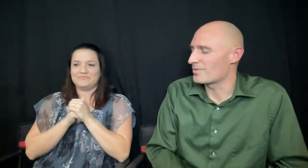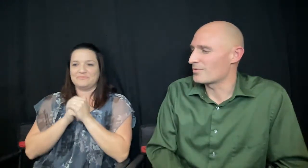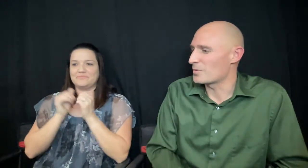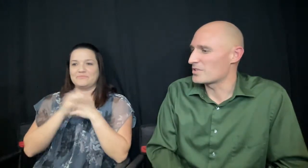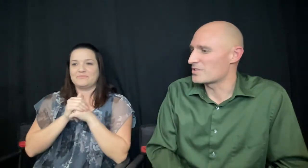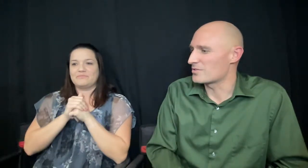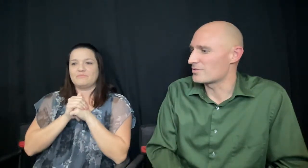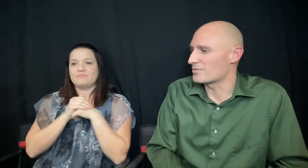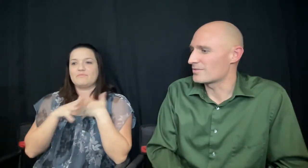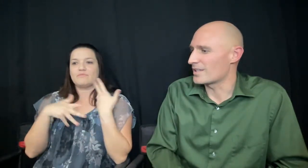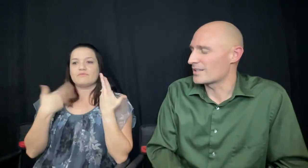what would you